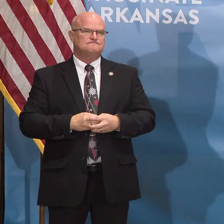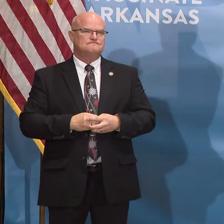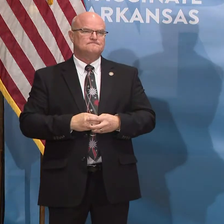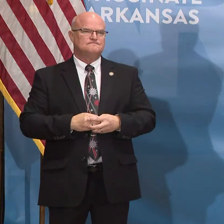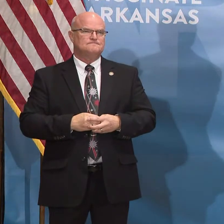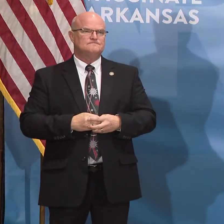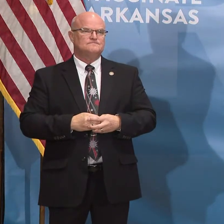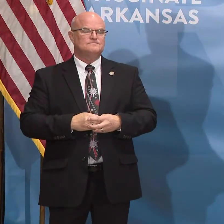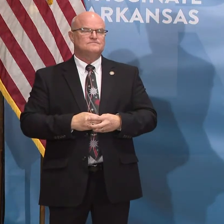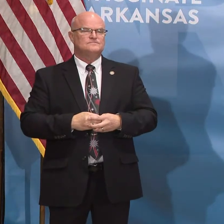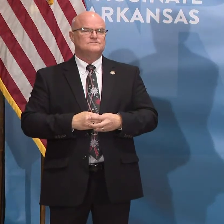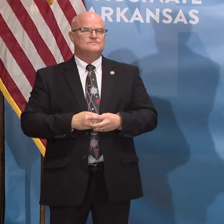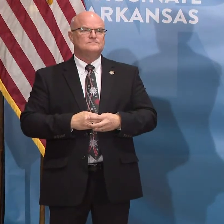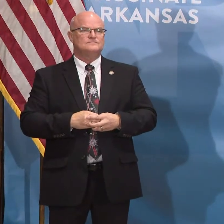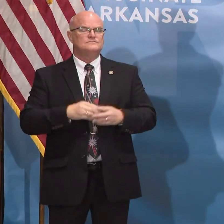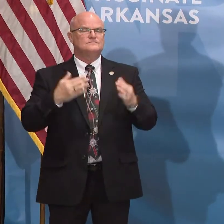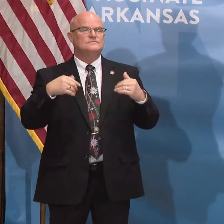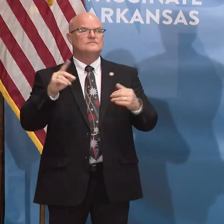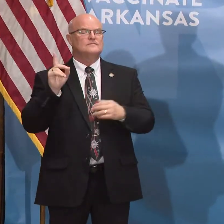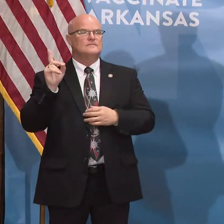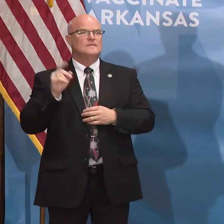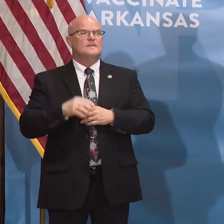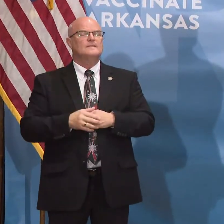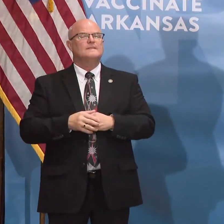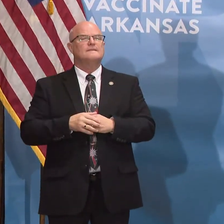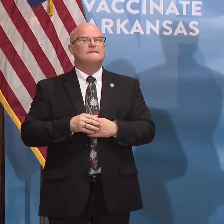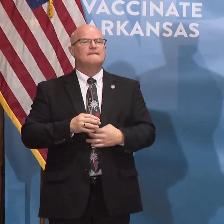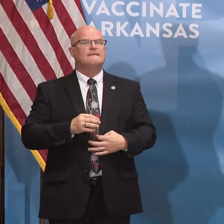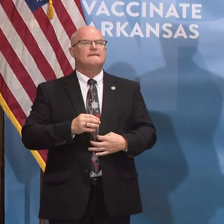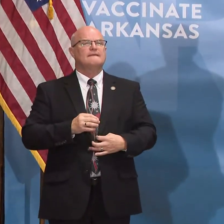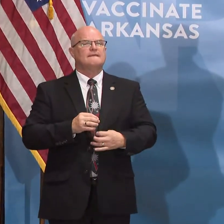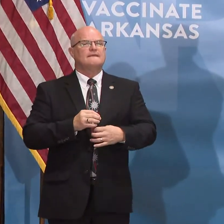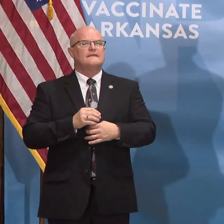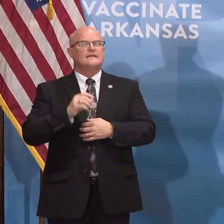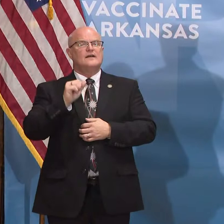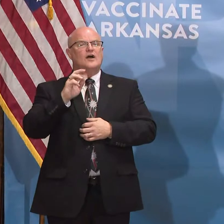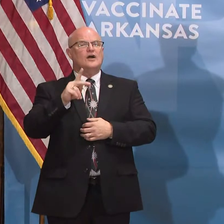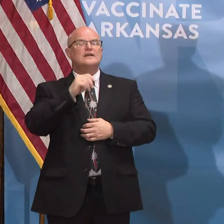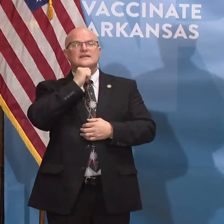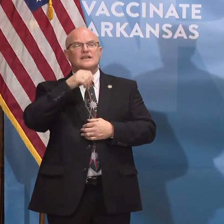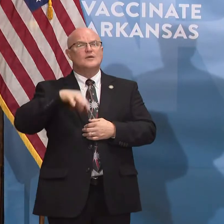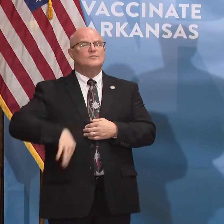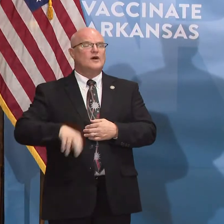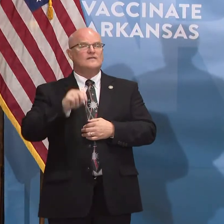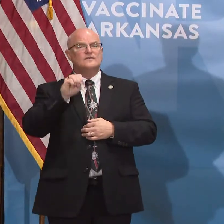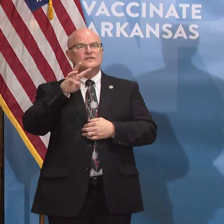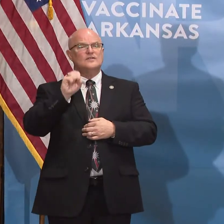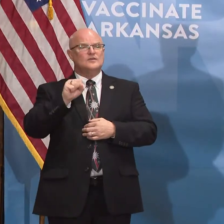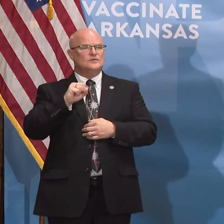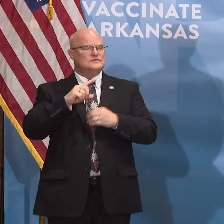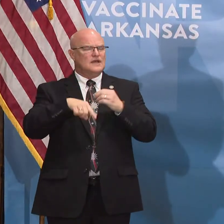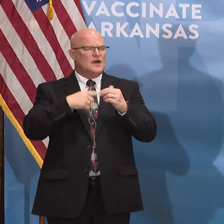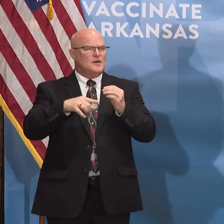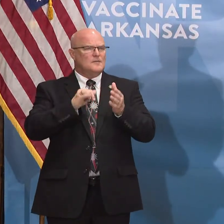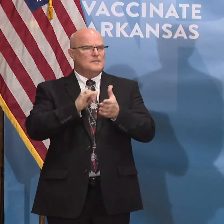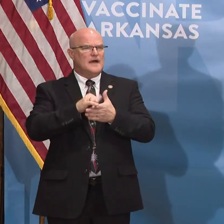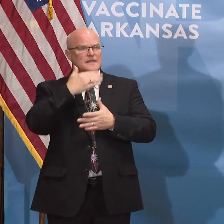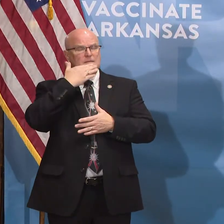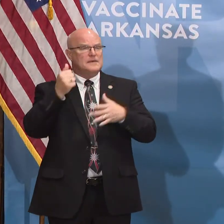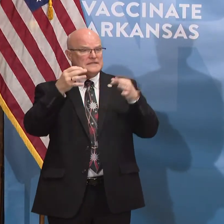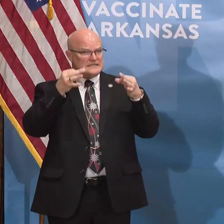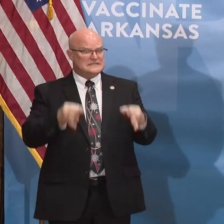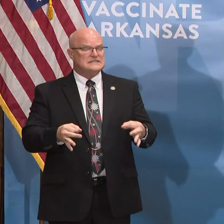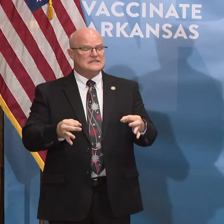Next question. Governor, this is David with the Arkansas Nonprofit News Network. Regarding the Fed's